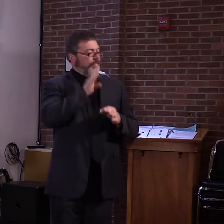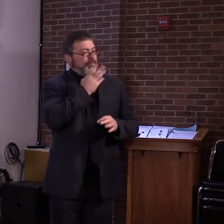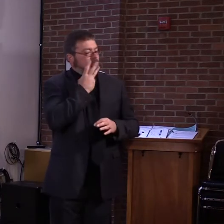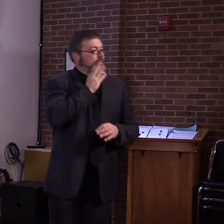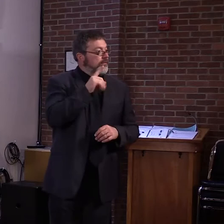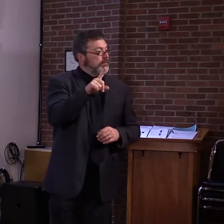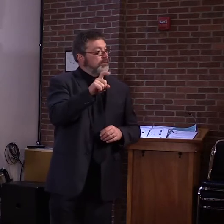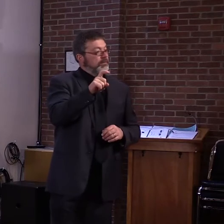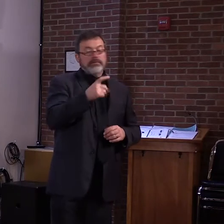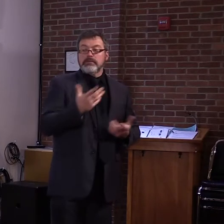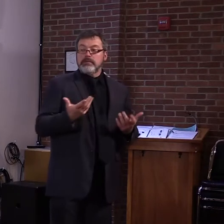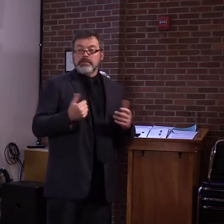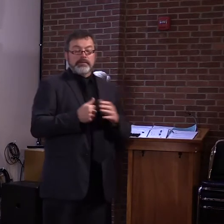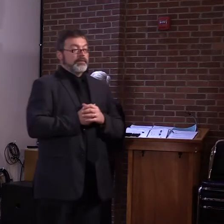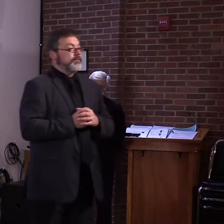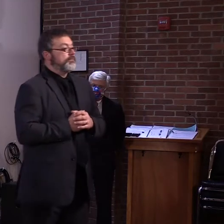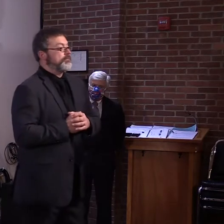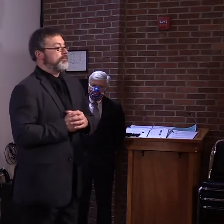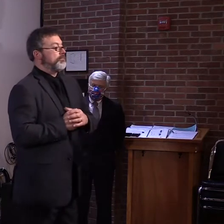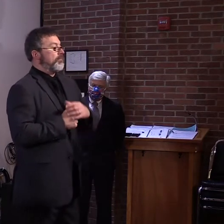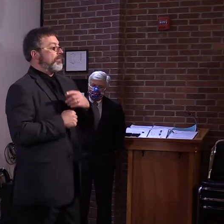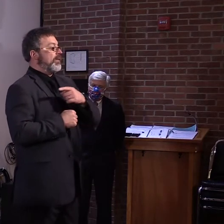I'm confused now. Who's this on the line?